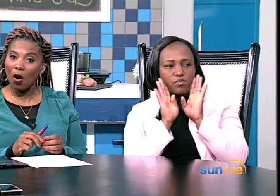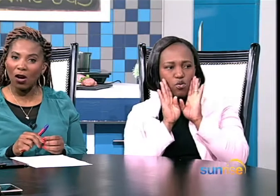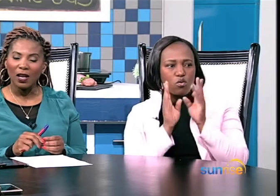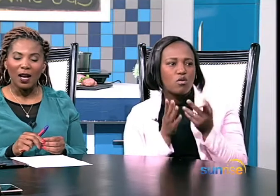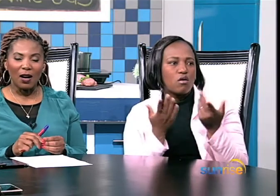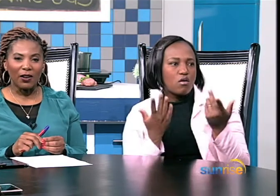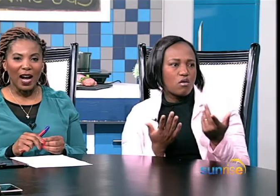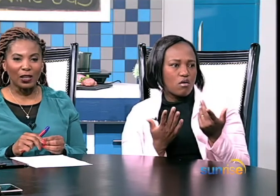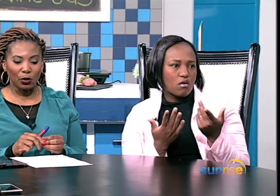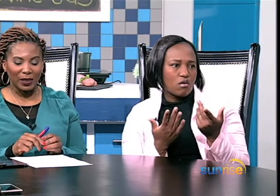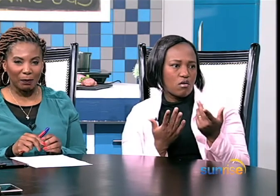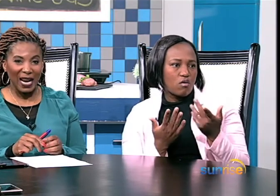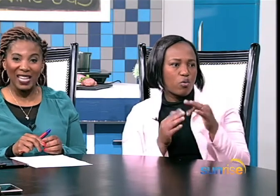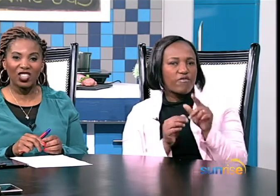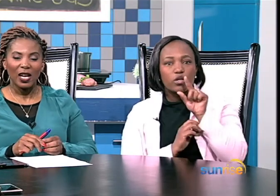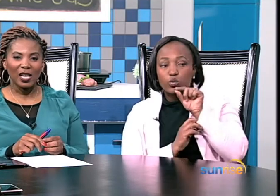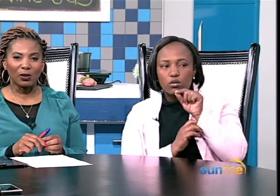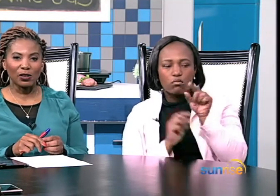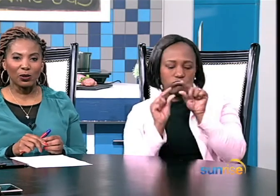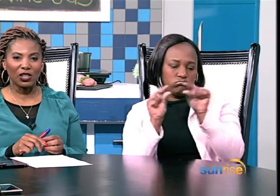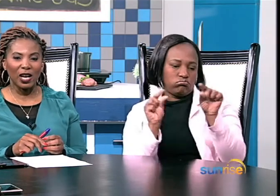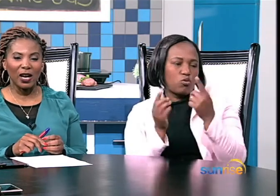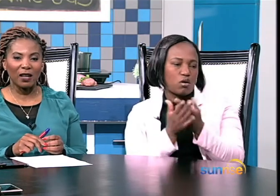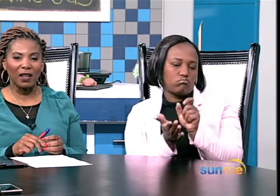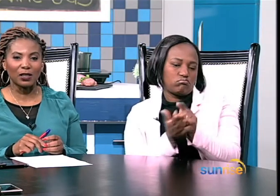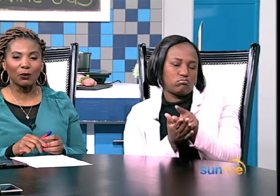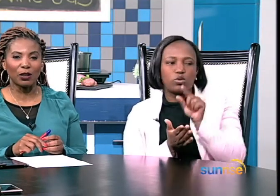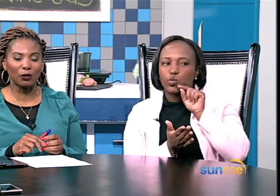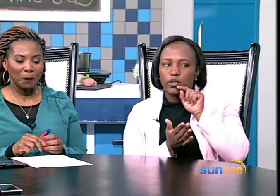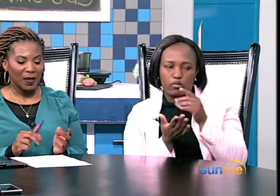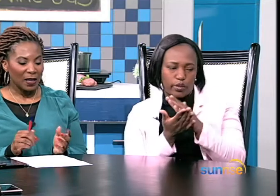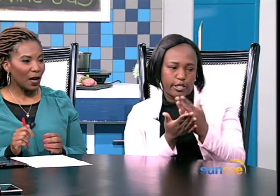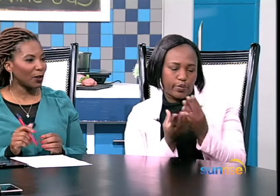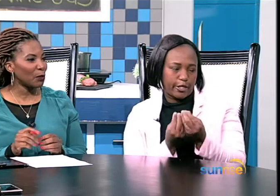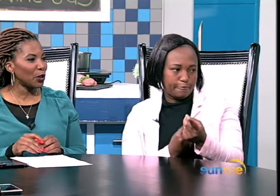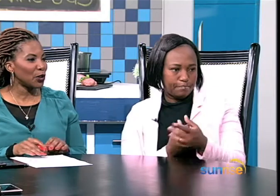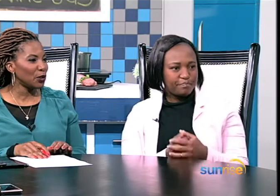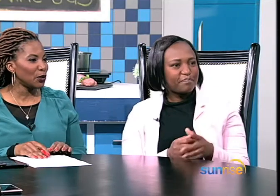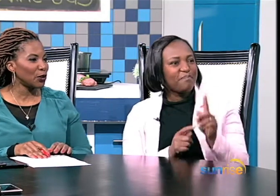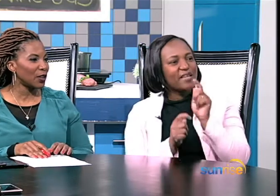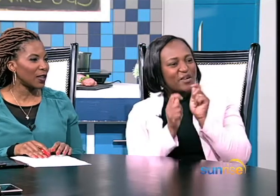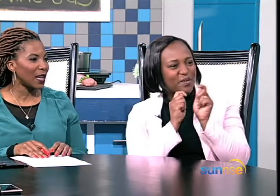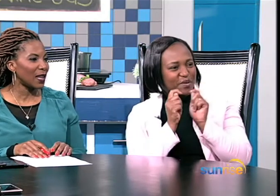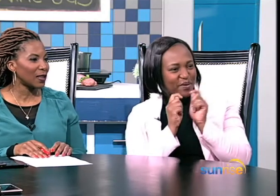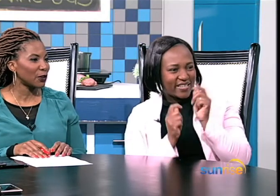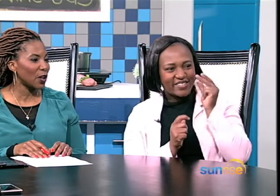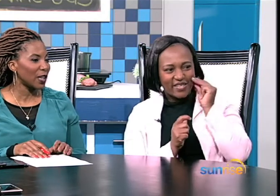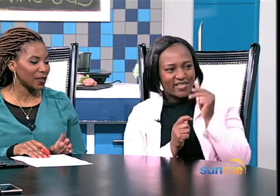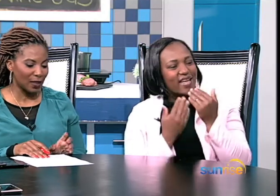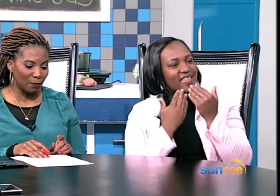poll on our Twitter page as well, so we'll share that with you. Now, good morning to you, Judith. Thanks for joining us, and Mpho